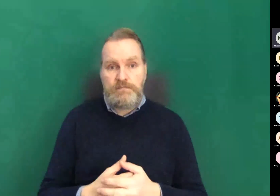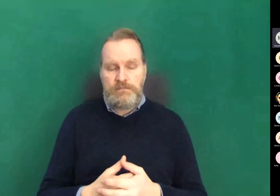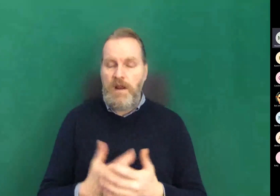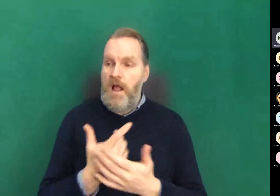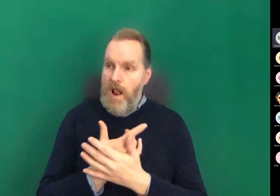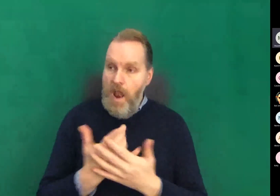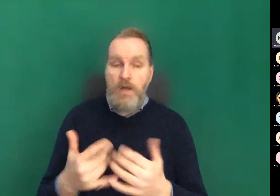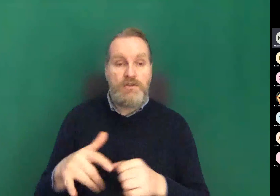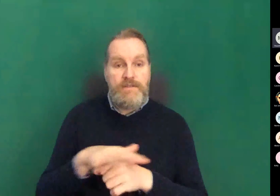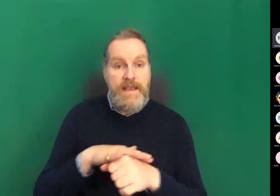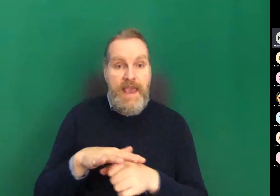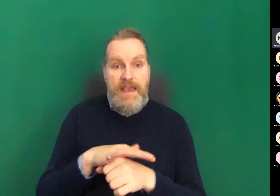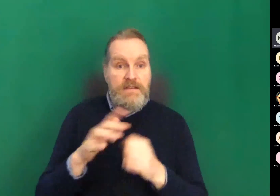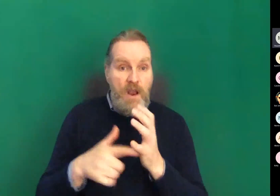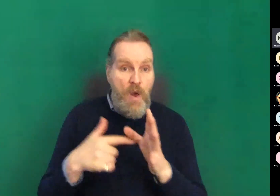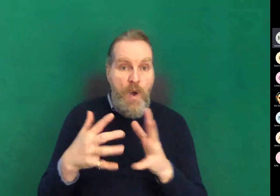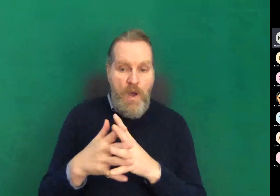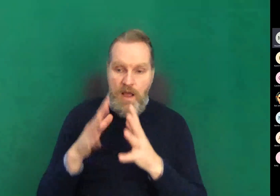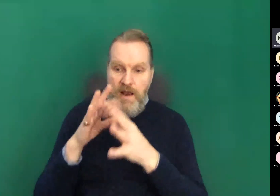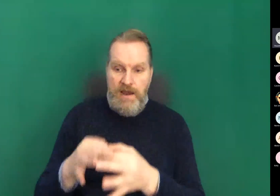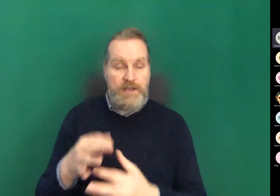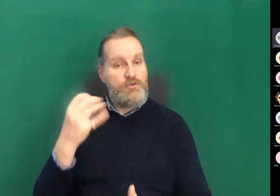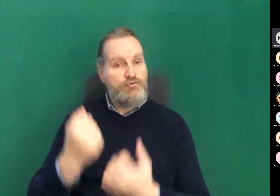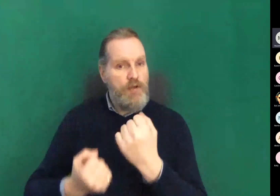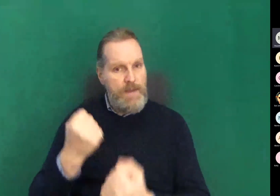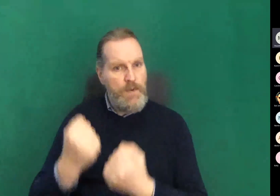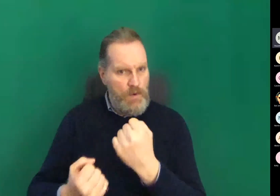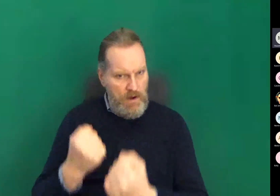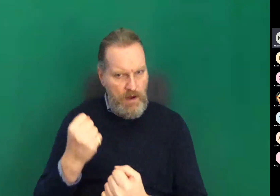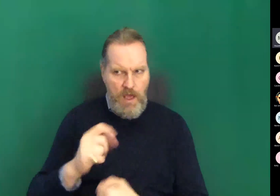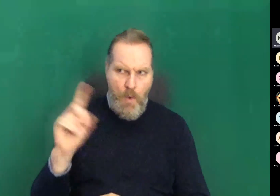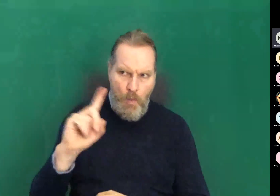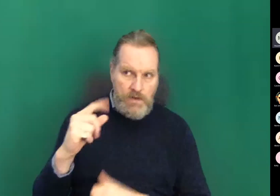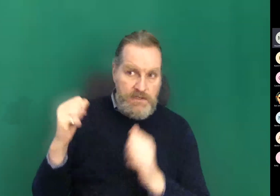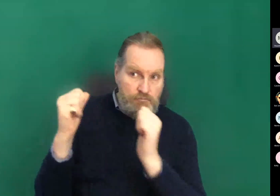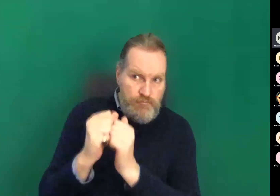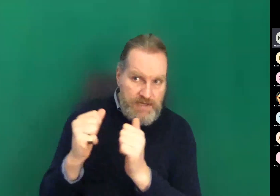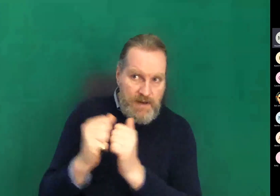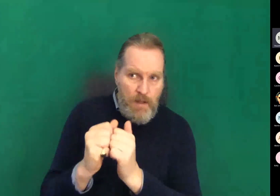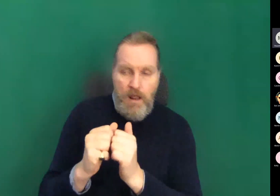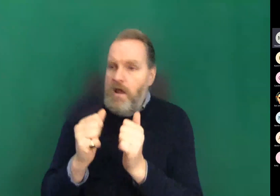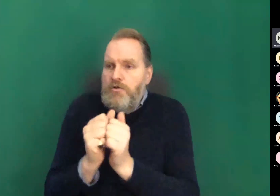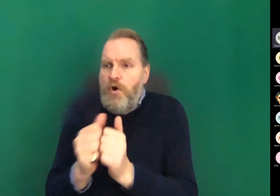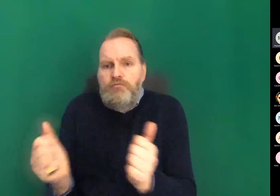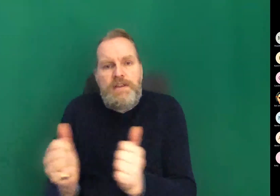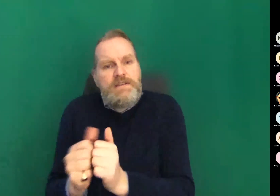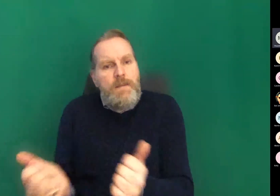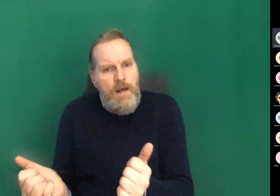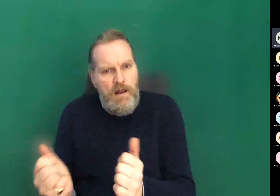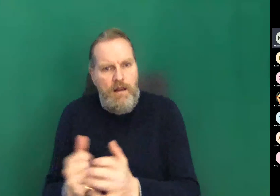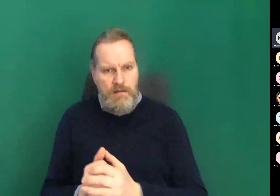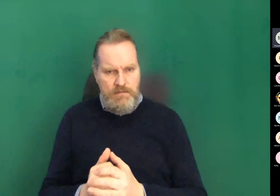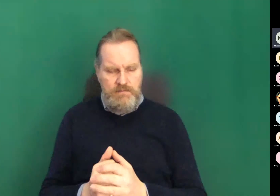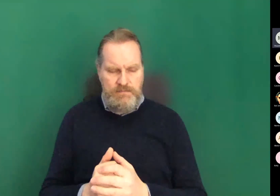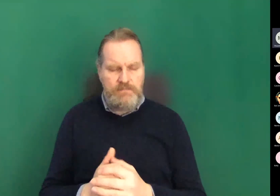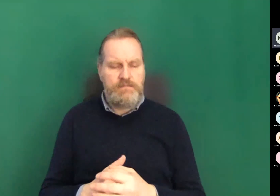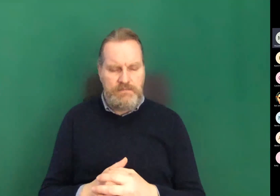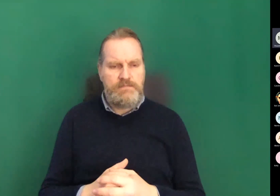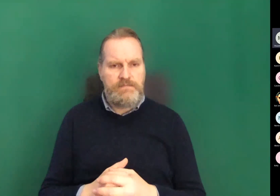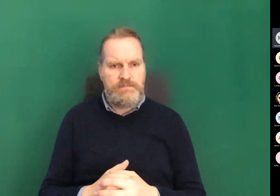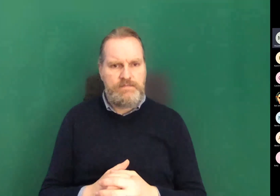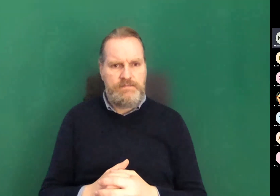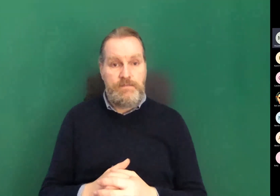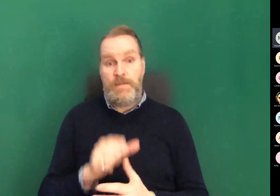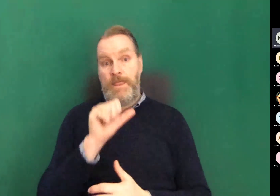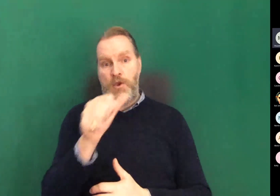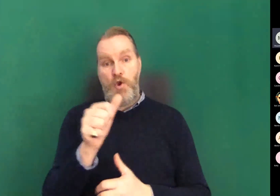case law from tribunals indicating what could be considered reasonable for all sizes of organisation. Your